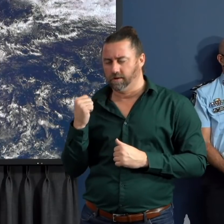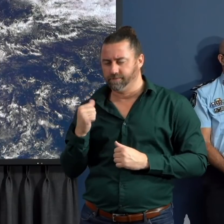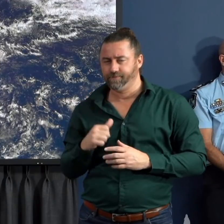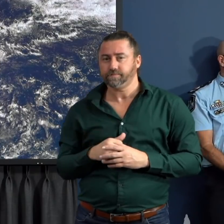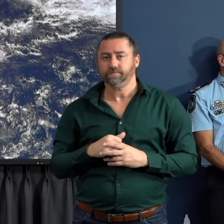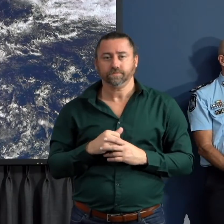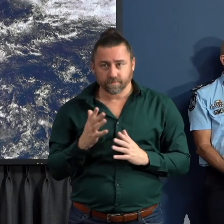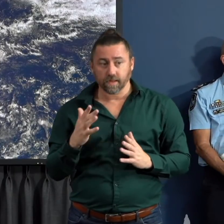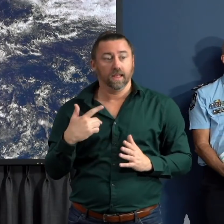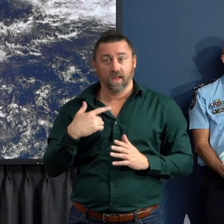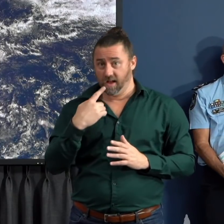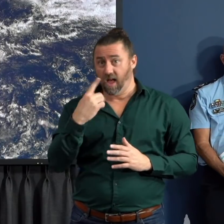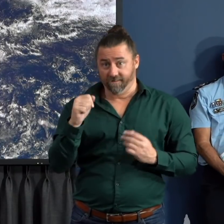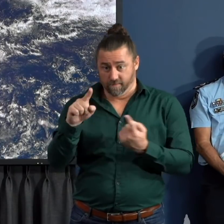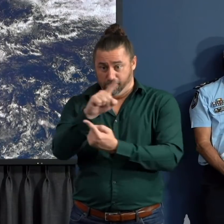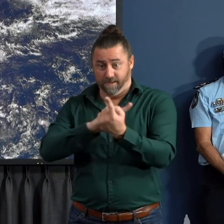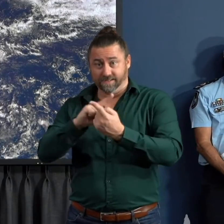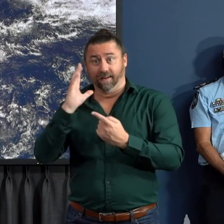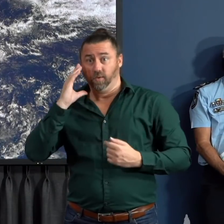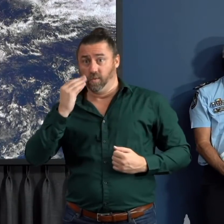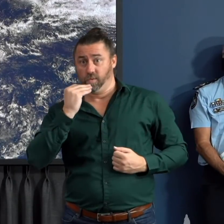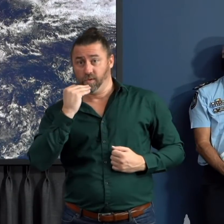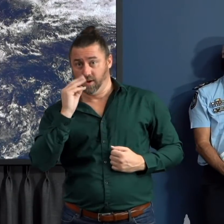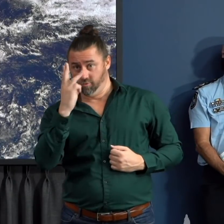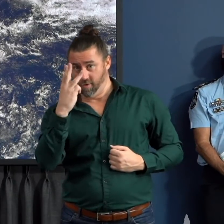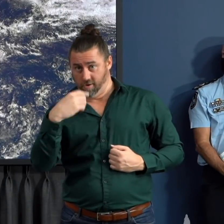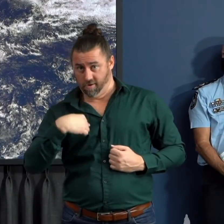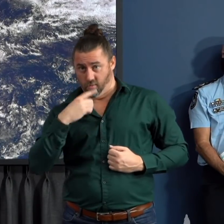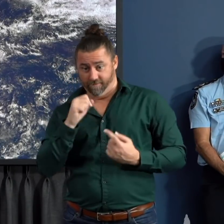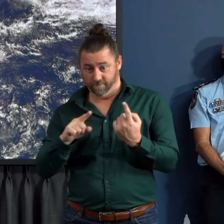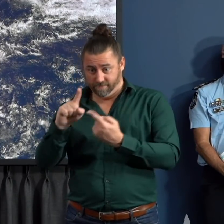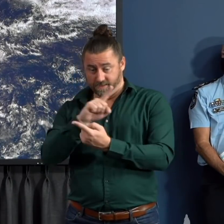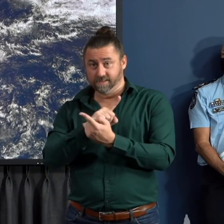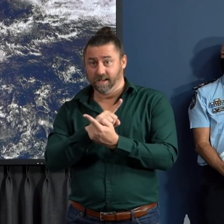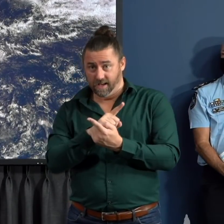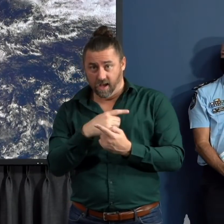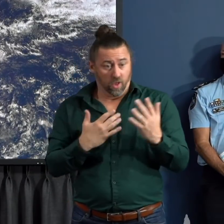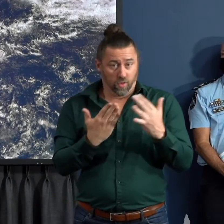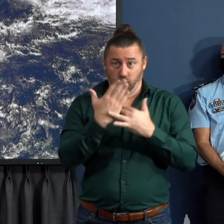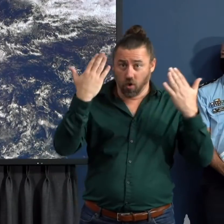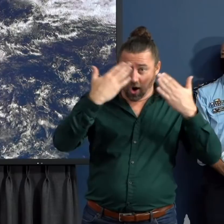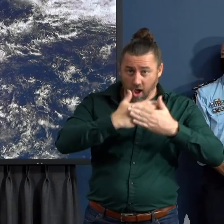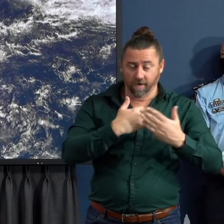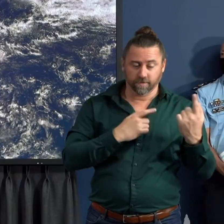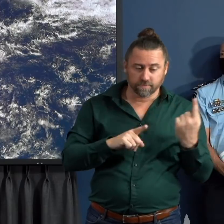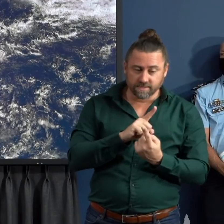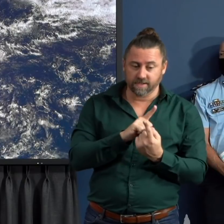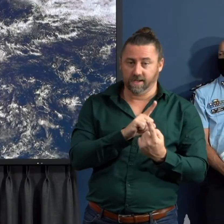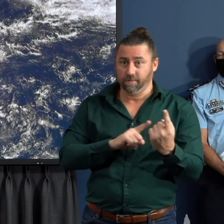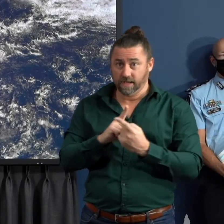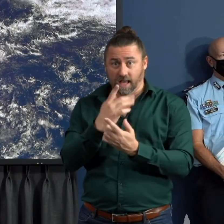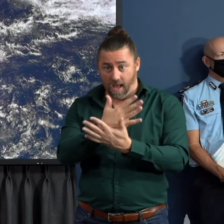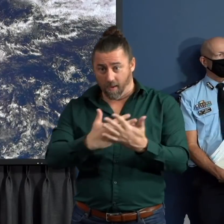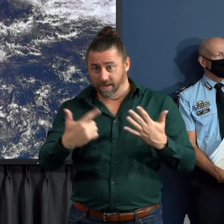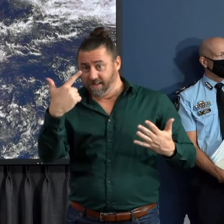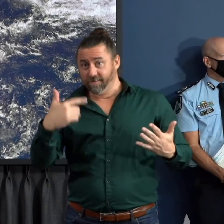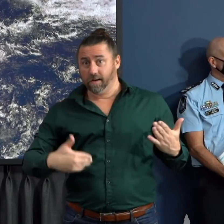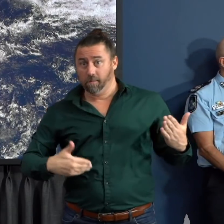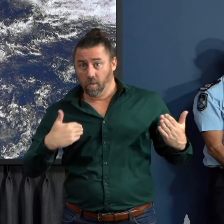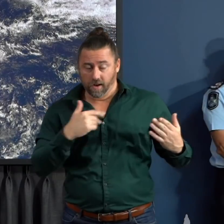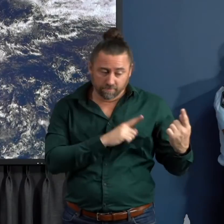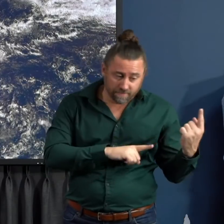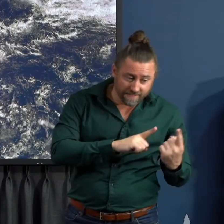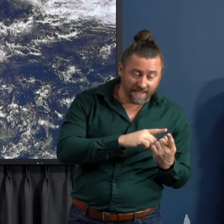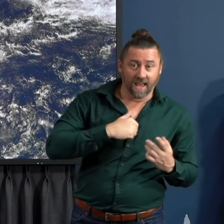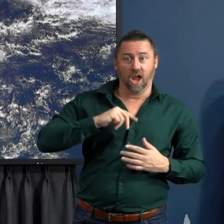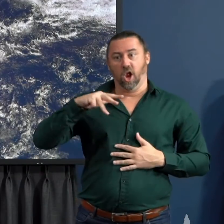very clear. There's another meeting this afternoon. We've already had meetings throughout the night, and again at 7:30 this morning before our 9